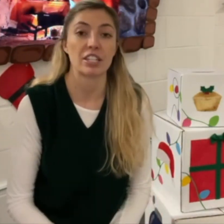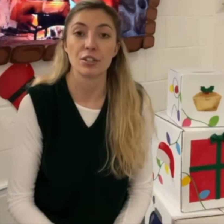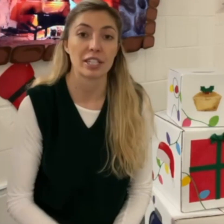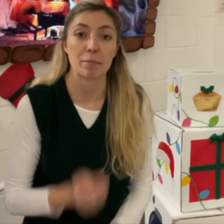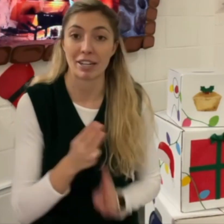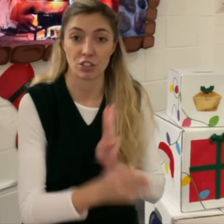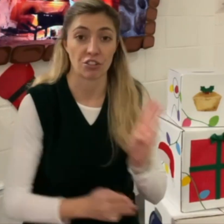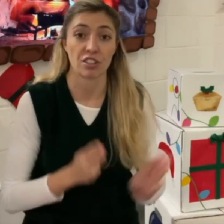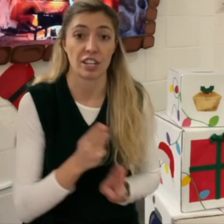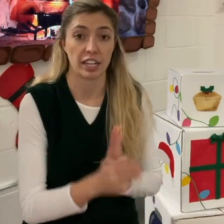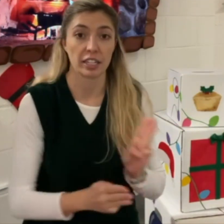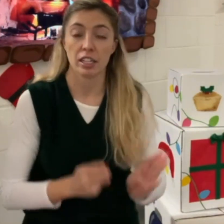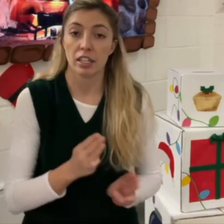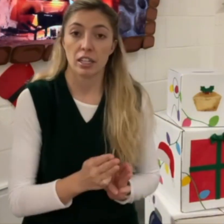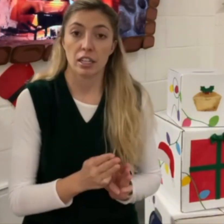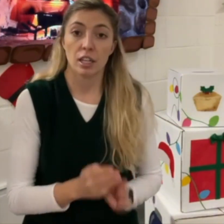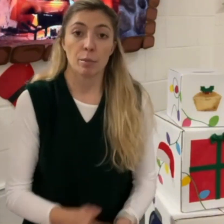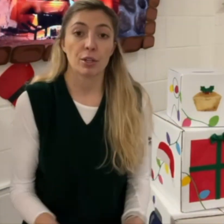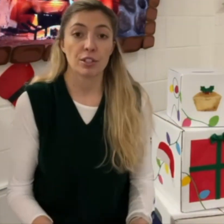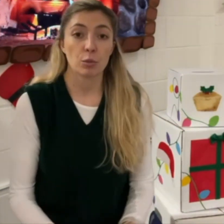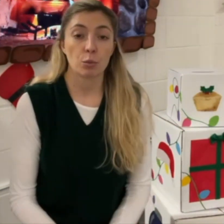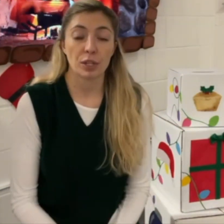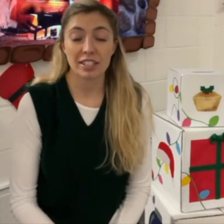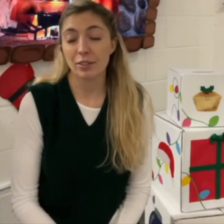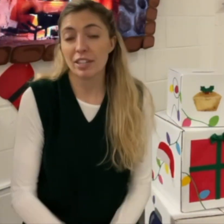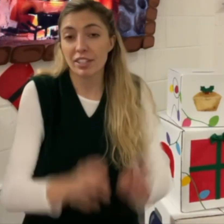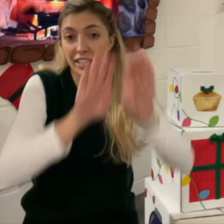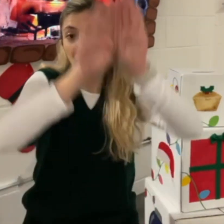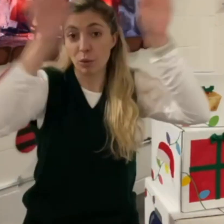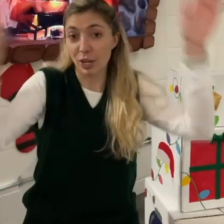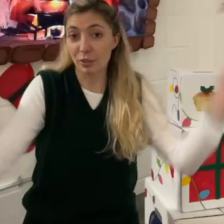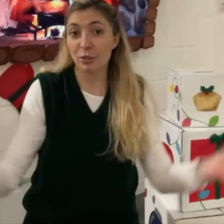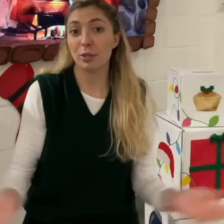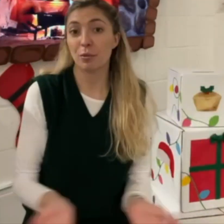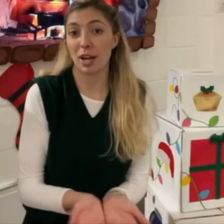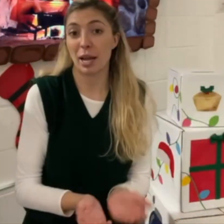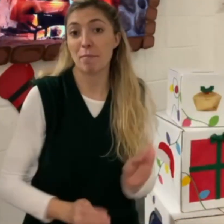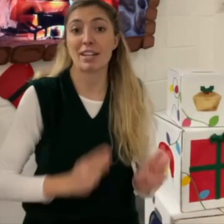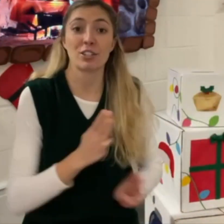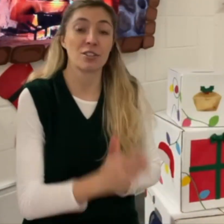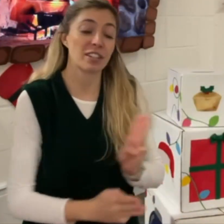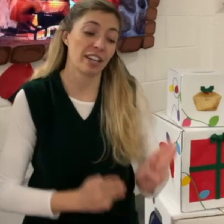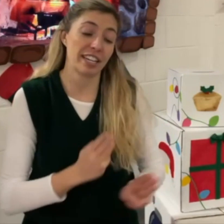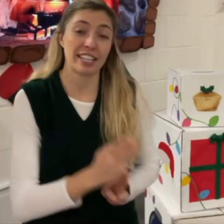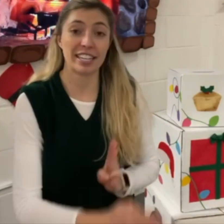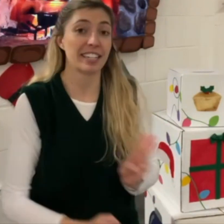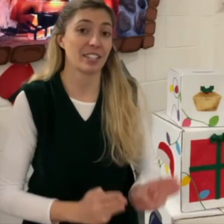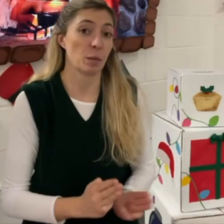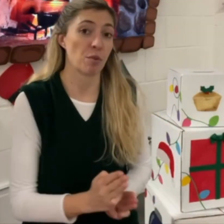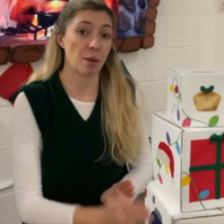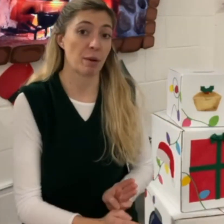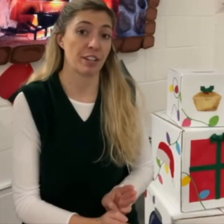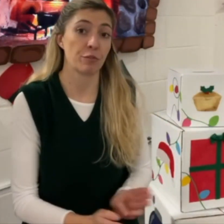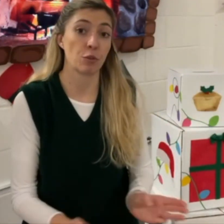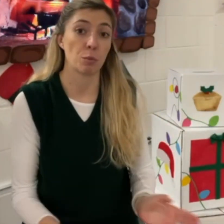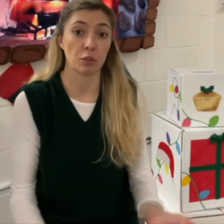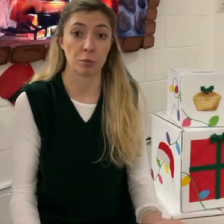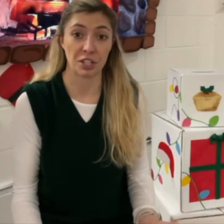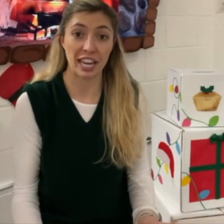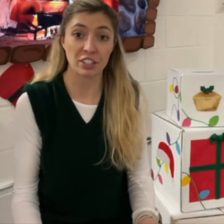using Makaton signing. Because we're still living in a world where Makaton signing isn't a primary form of